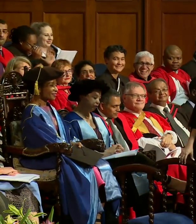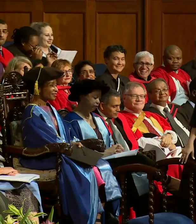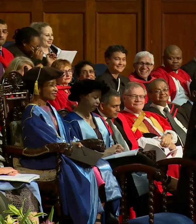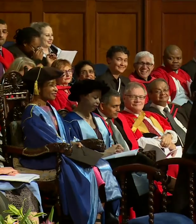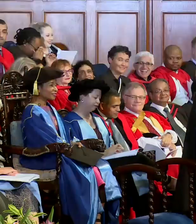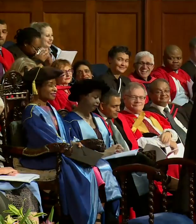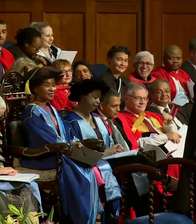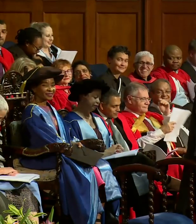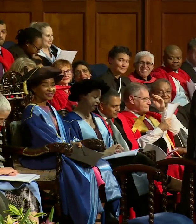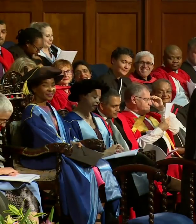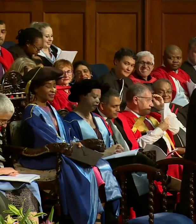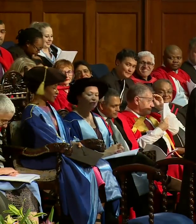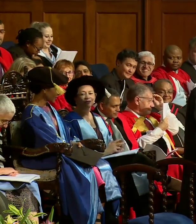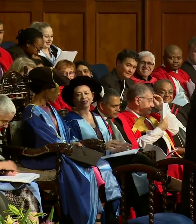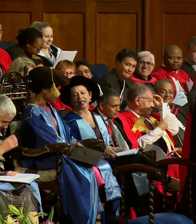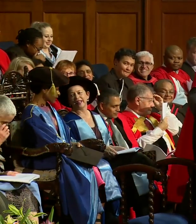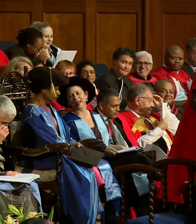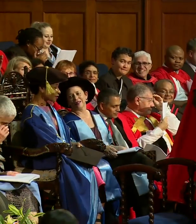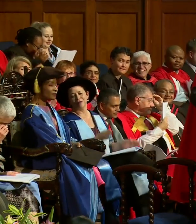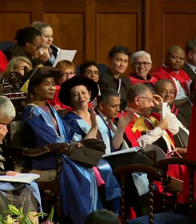Cum laude Danielle Dallas.